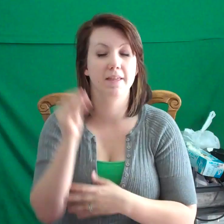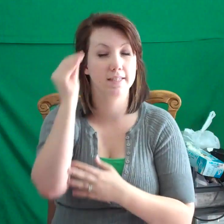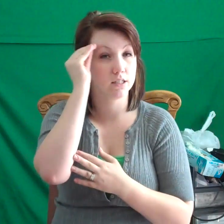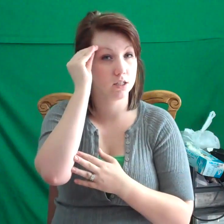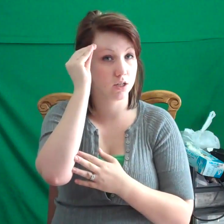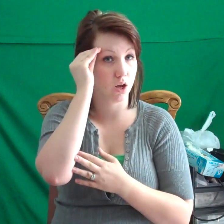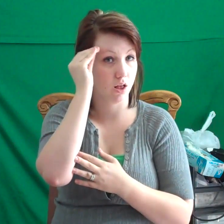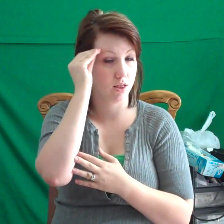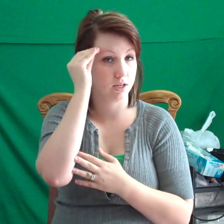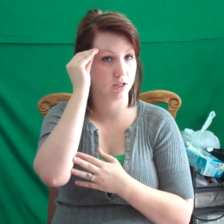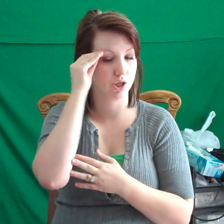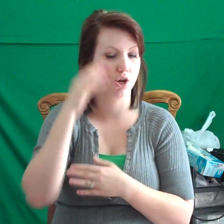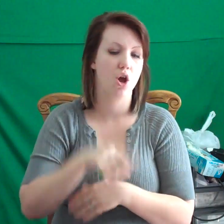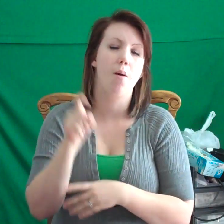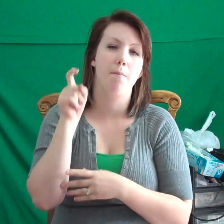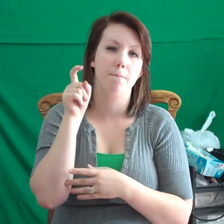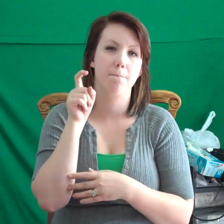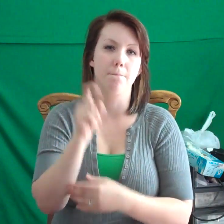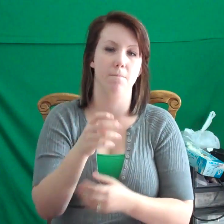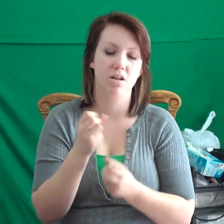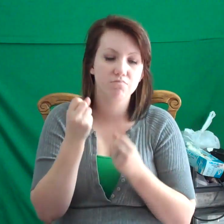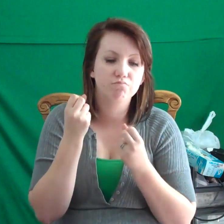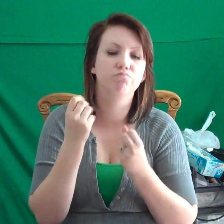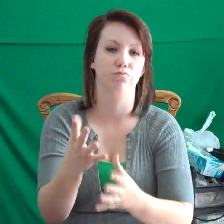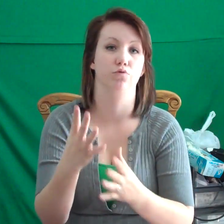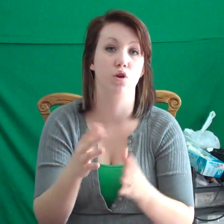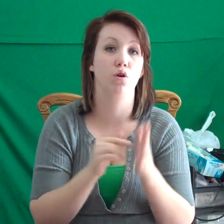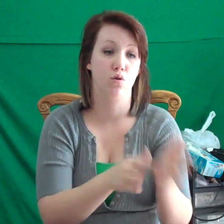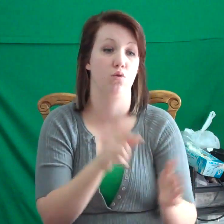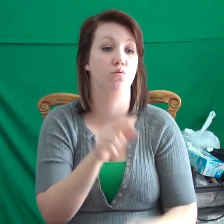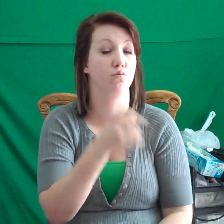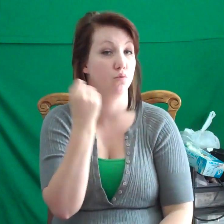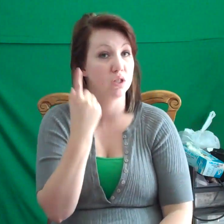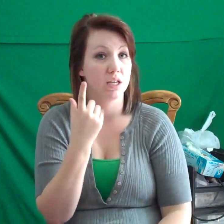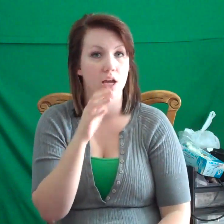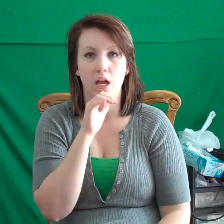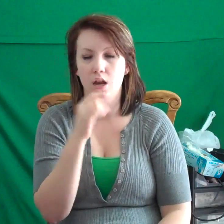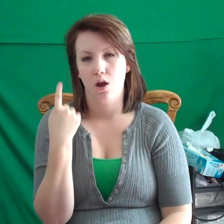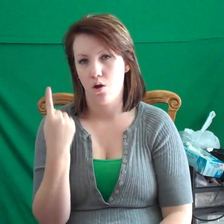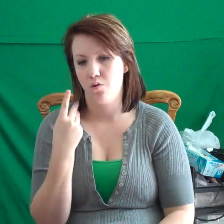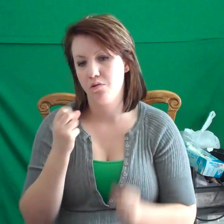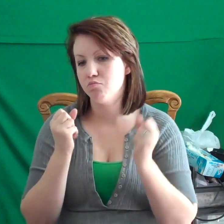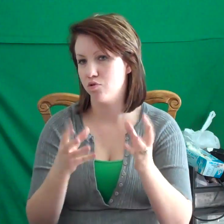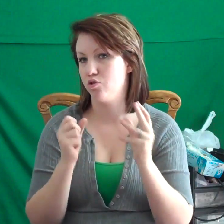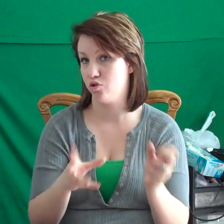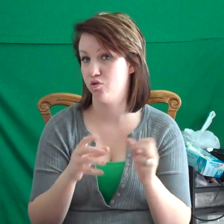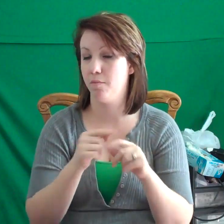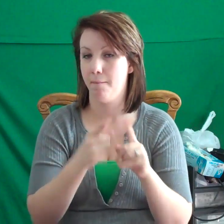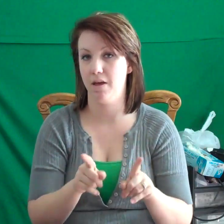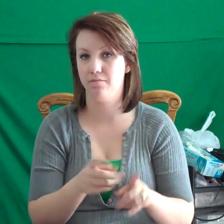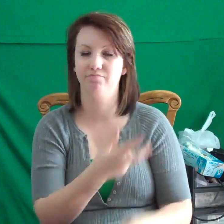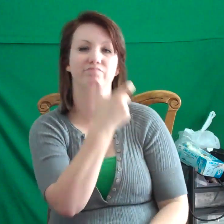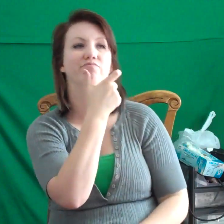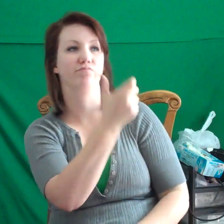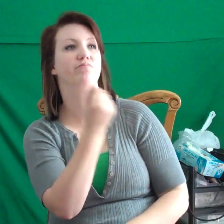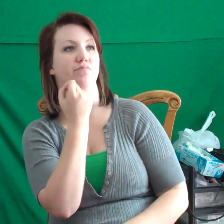to be able to demonstrate that you understand. Not just produce it on your hand, but that you understand it and could explain things. So some of the skills